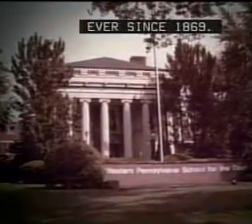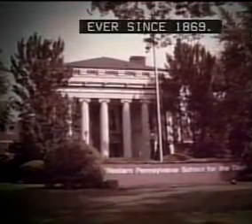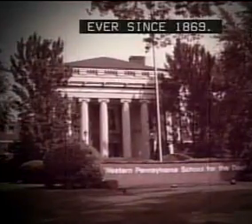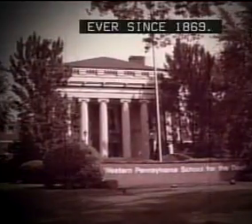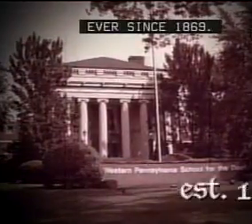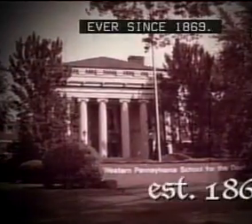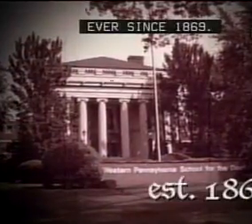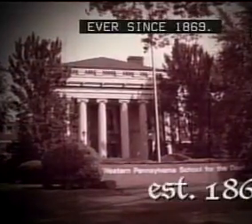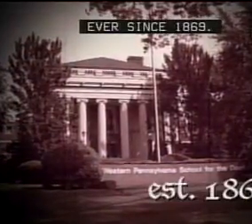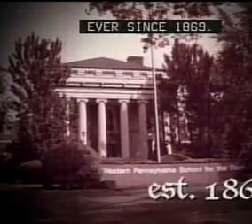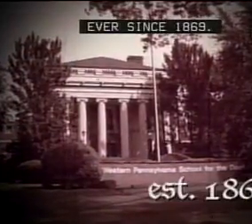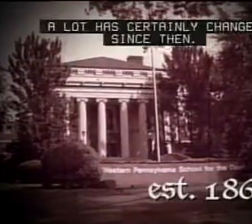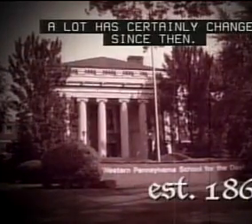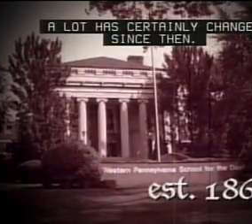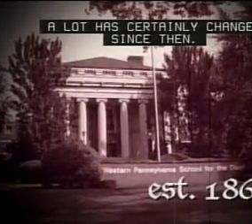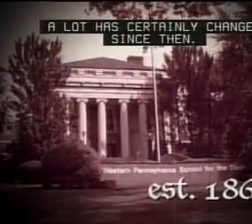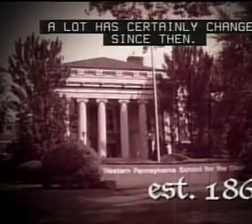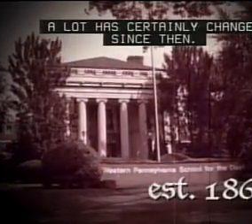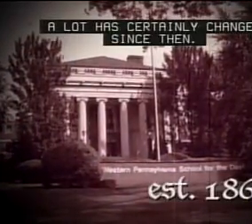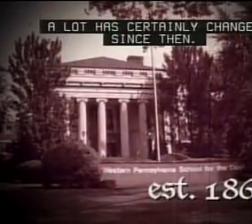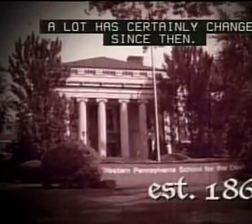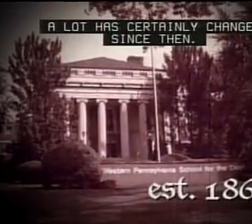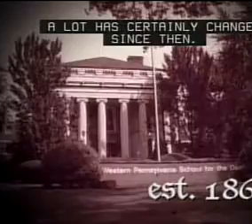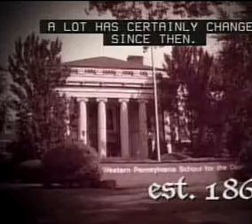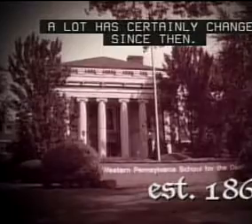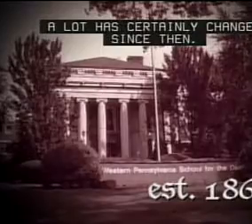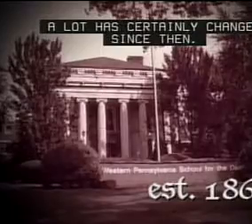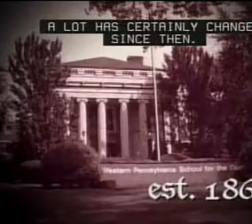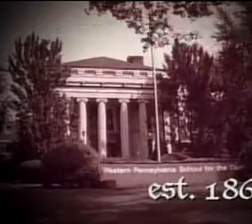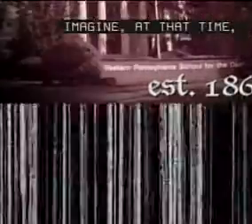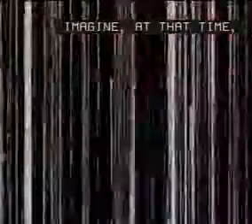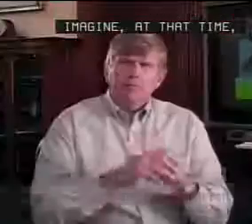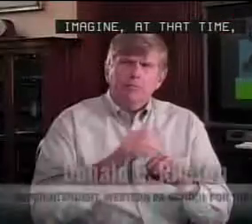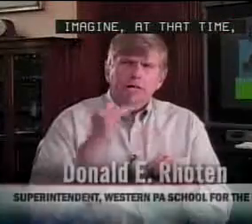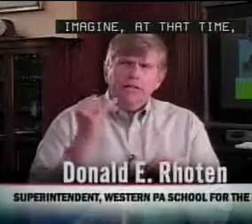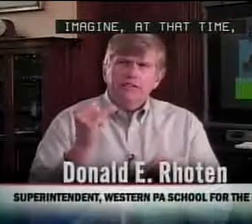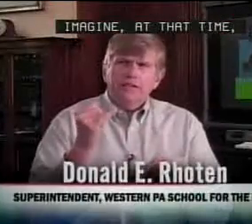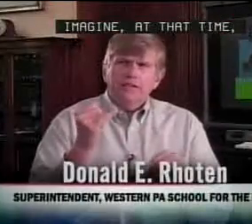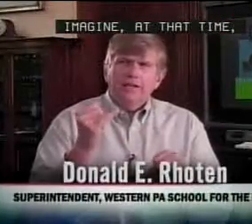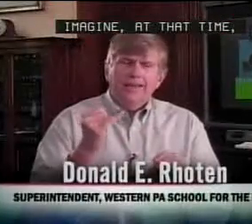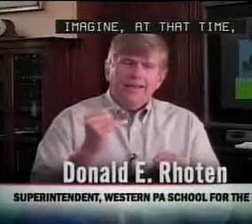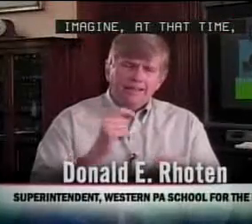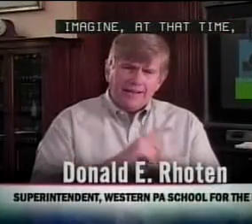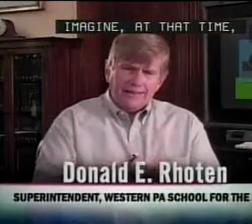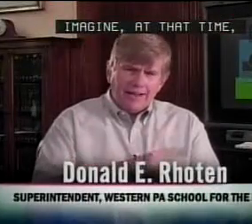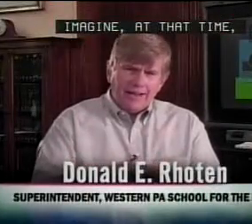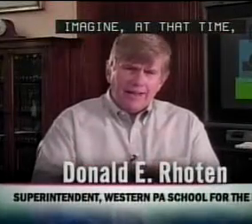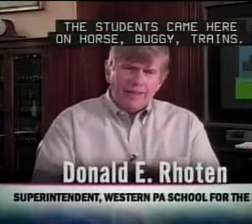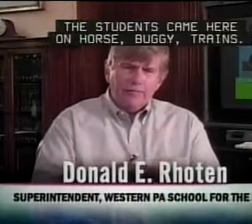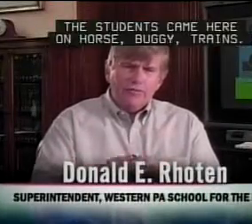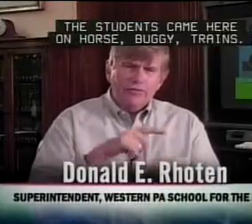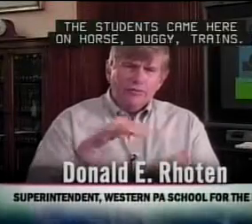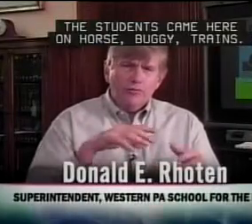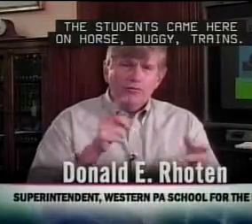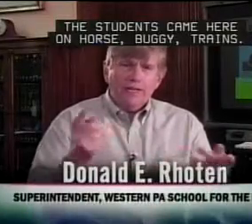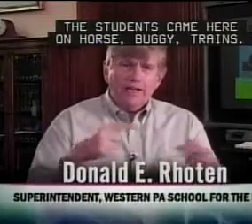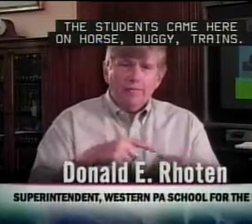1869 a lot has certainly changed since then imagine at that time the students came here